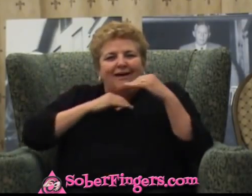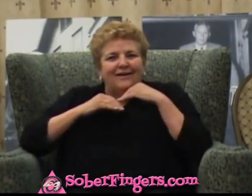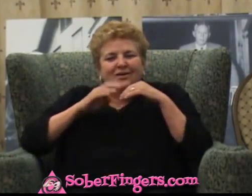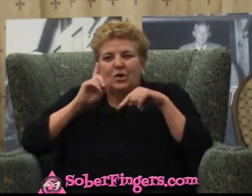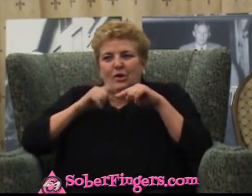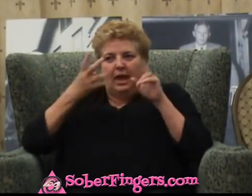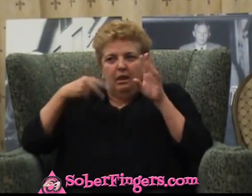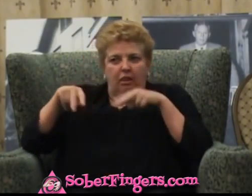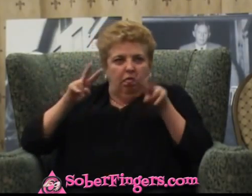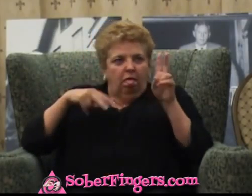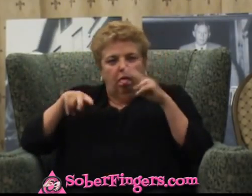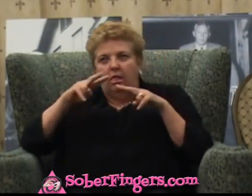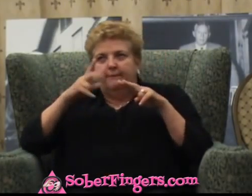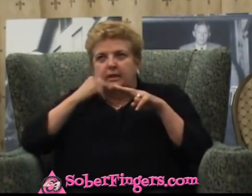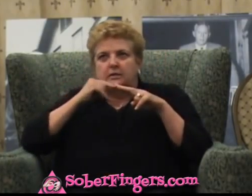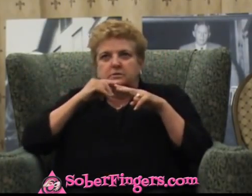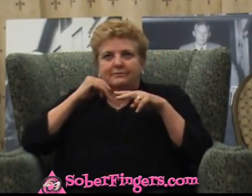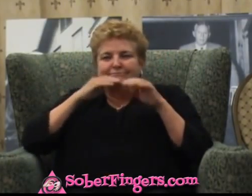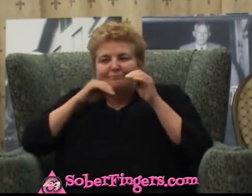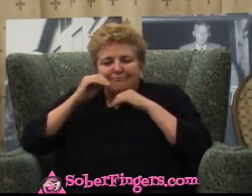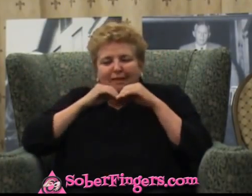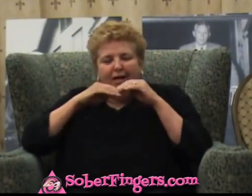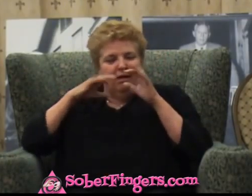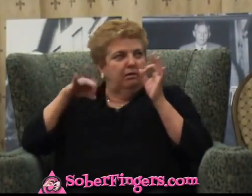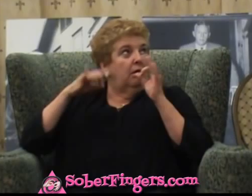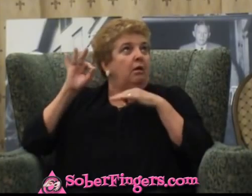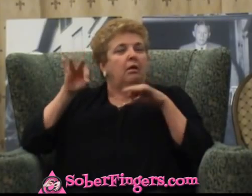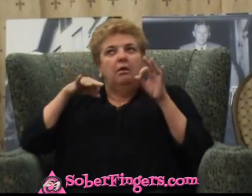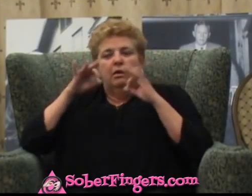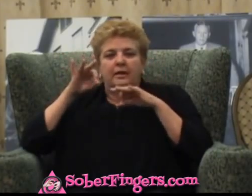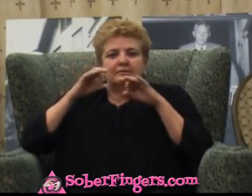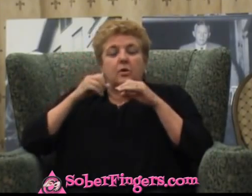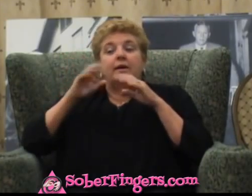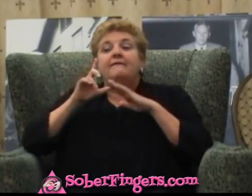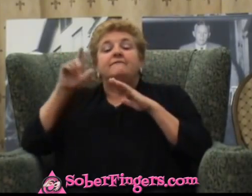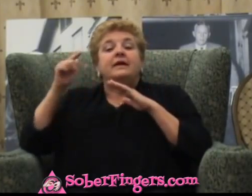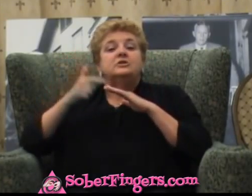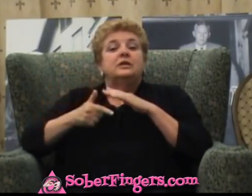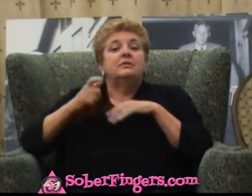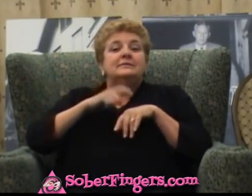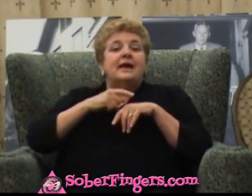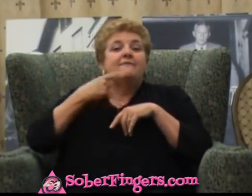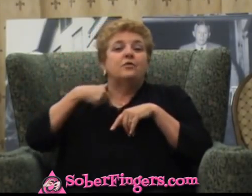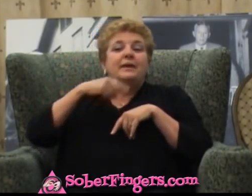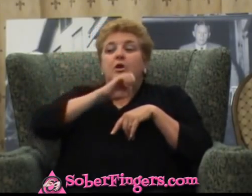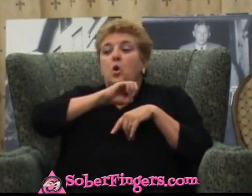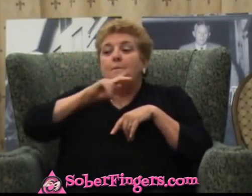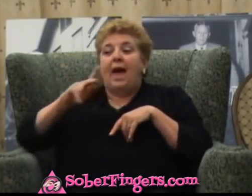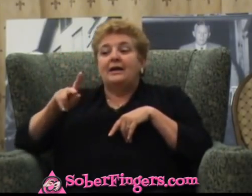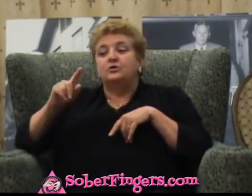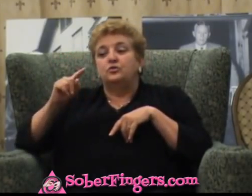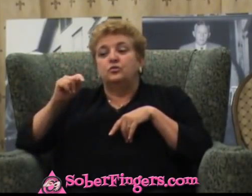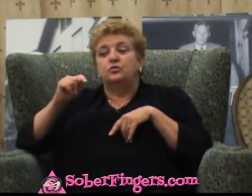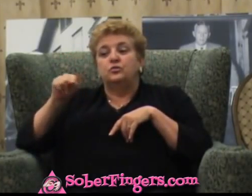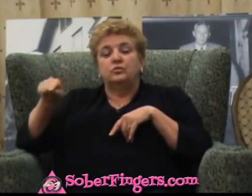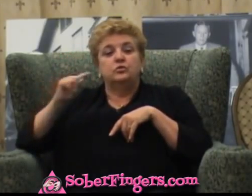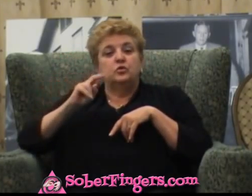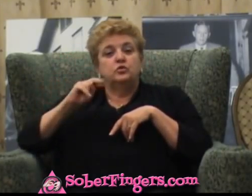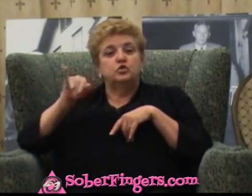you're dishonest. And eventually it came time to go to New Jersey, and I stood trial. My trial was 3.5 weeks